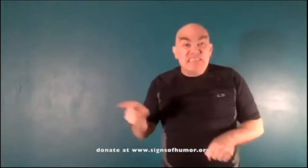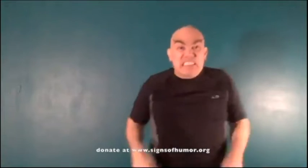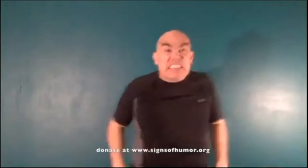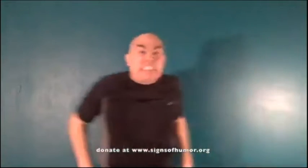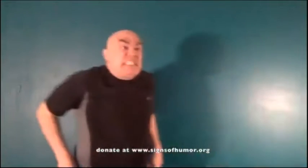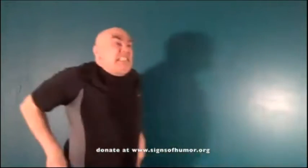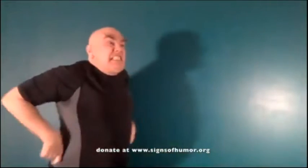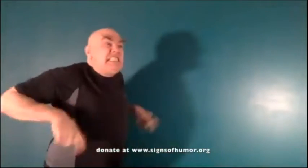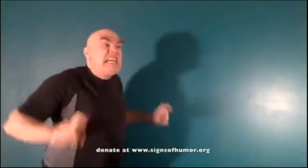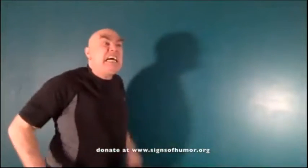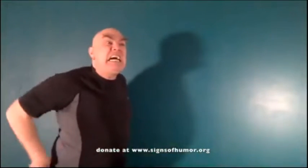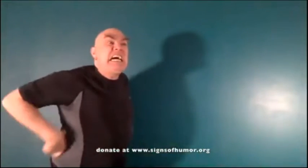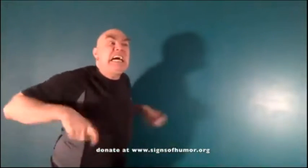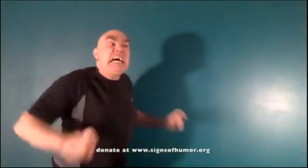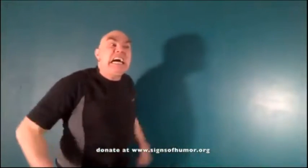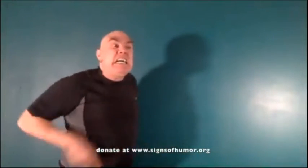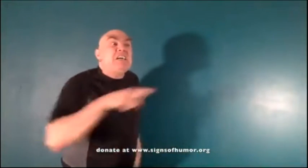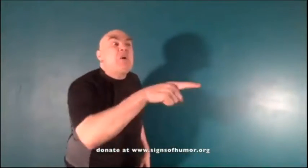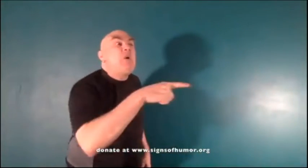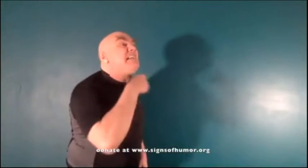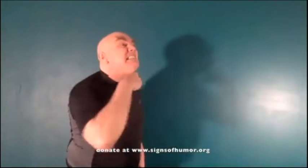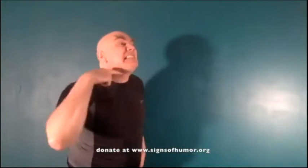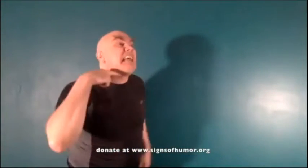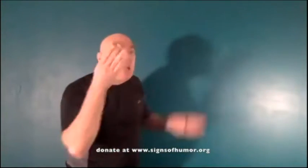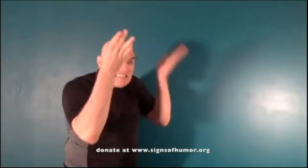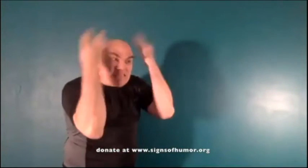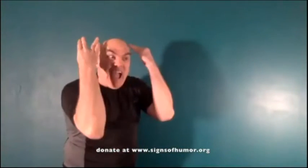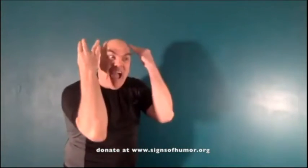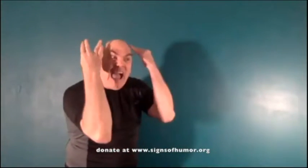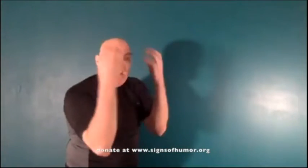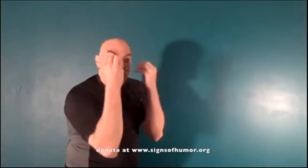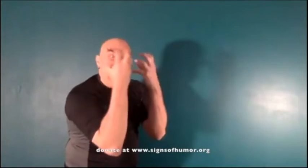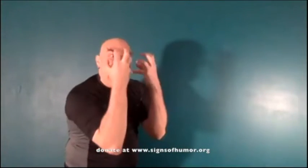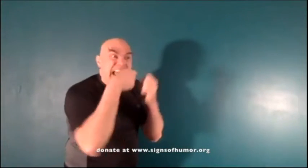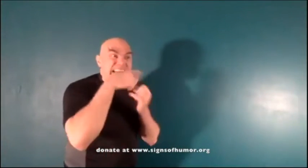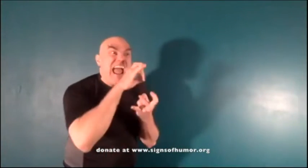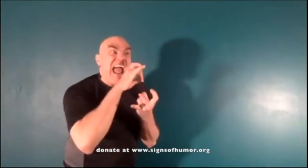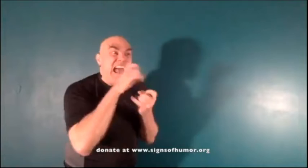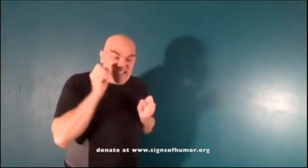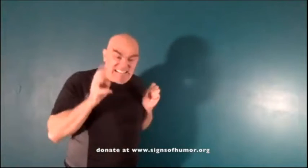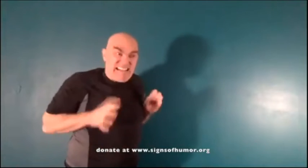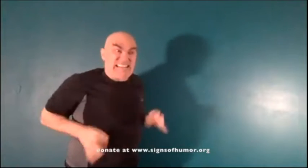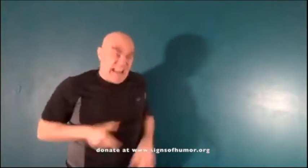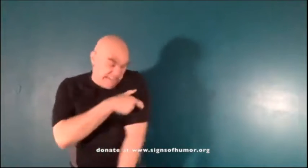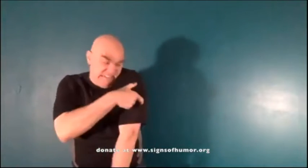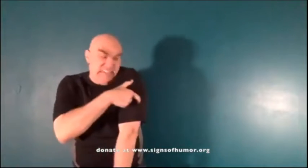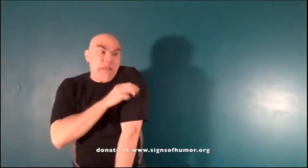And in slow motion, I see this ball of fur and fangs coming